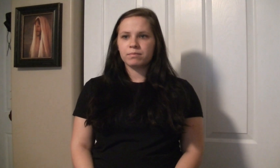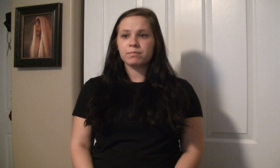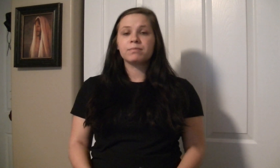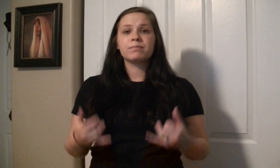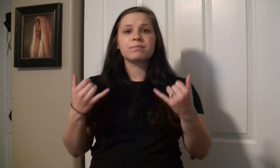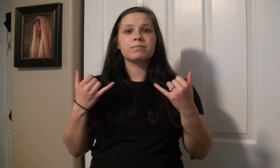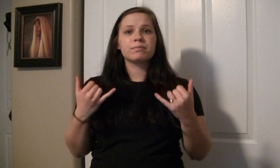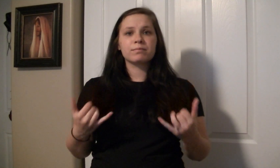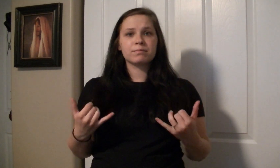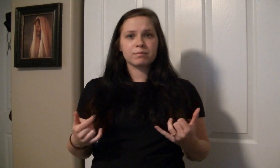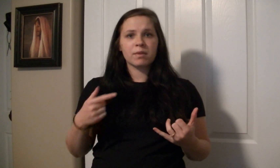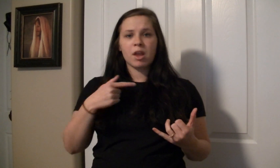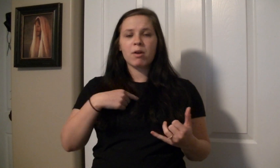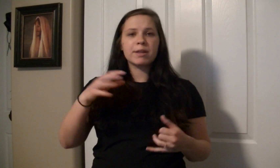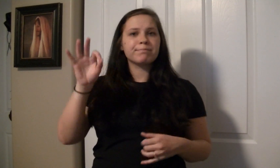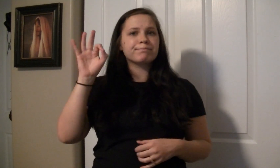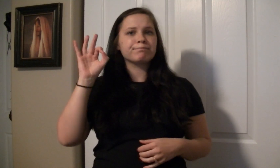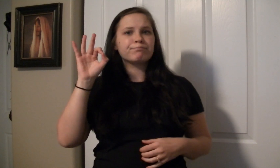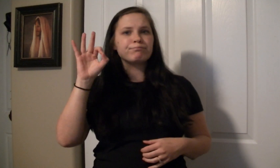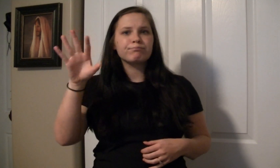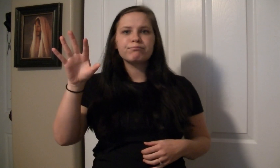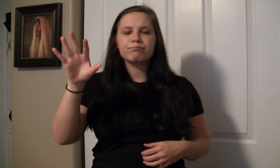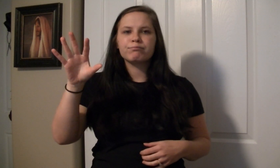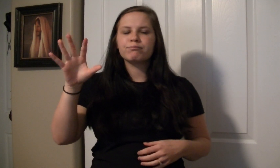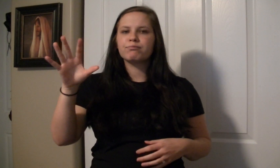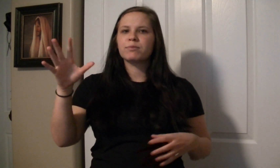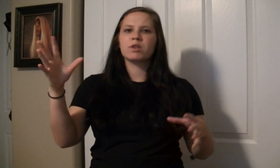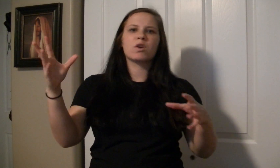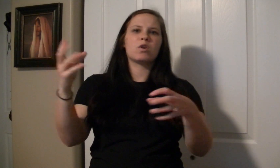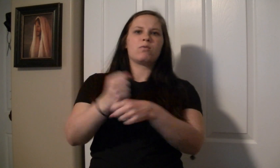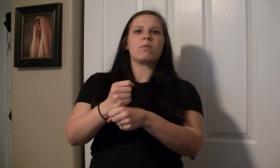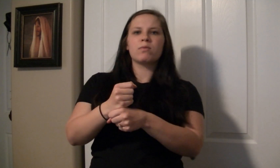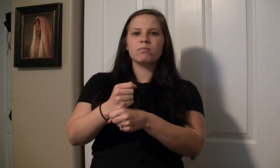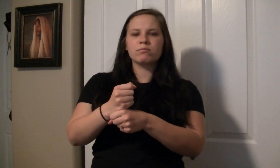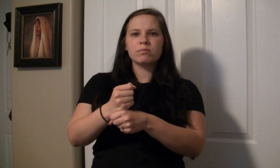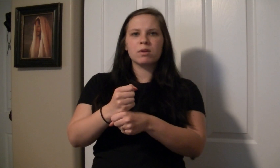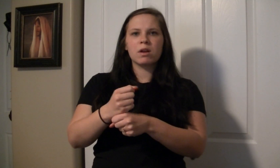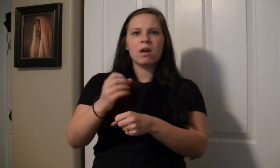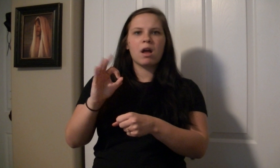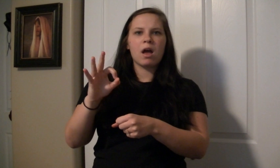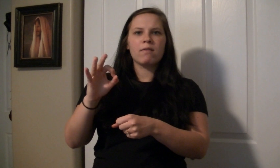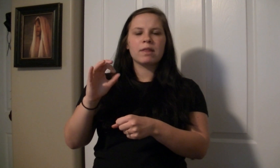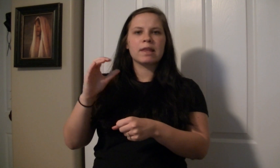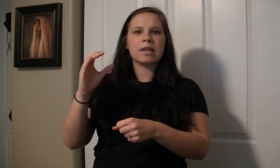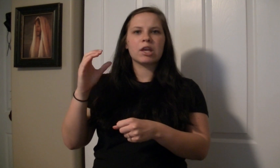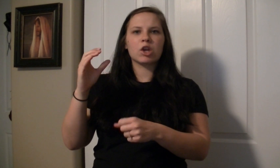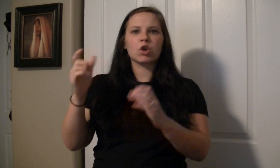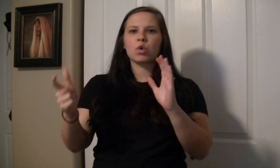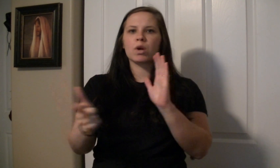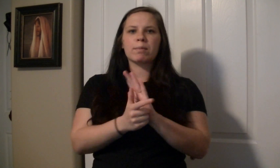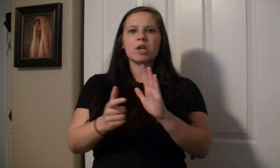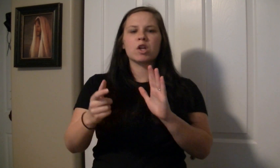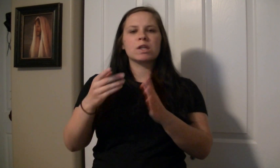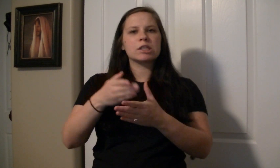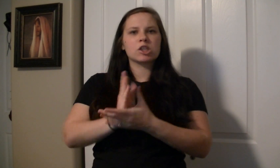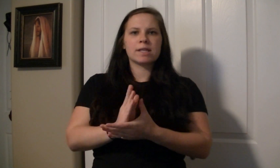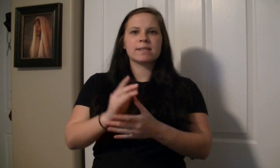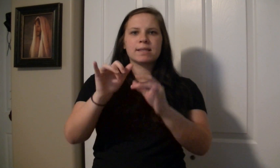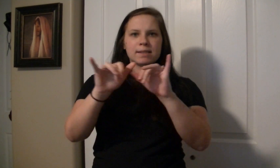like to give you an overview of the criminal justice system in America. The systems range throughout the country are